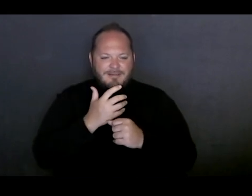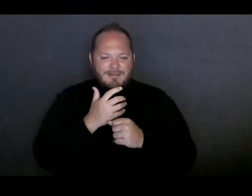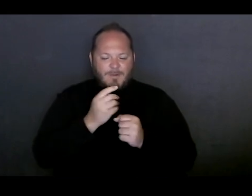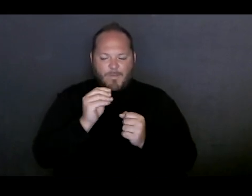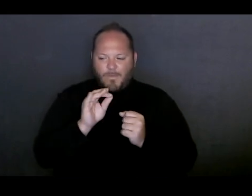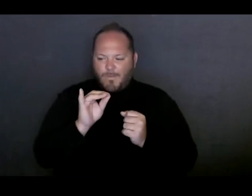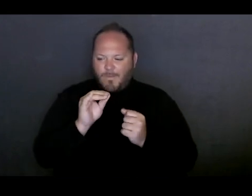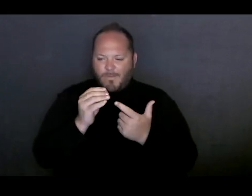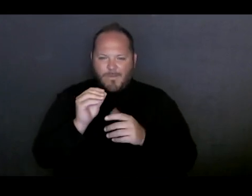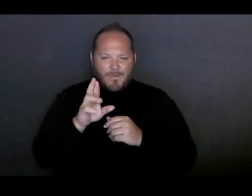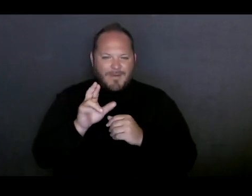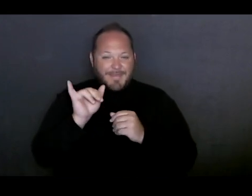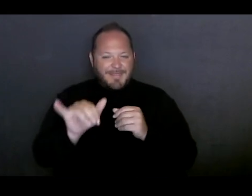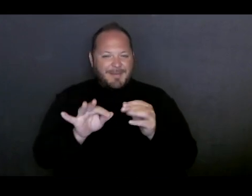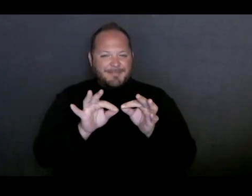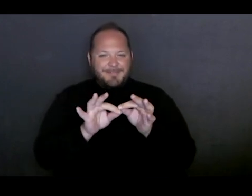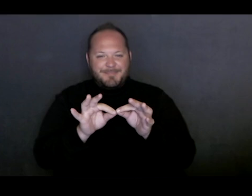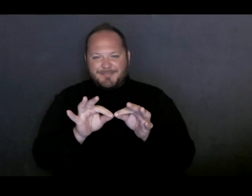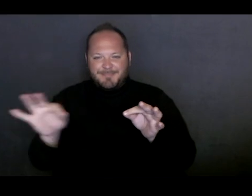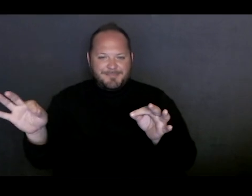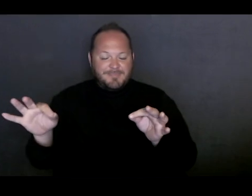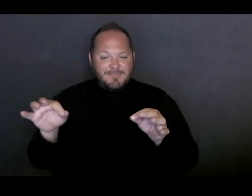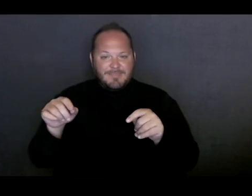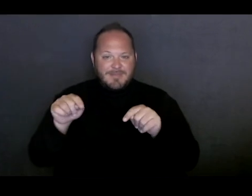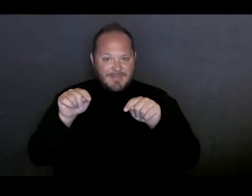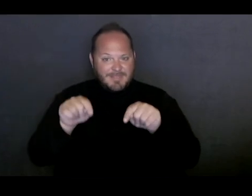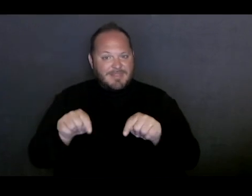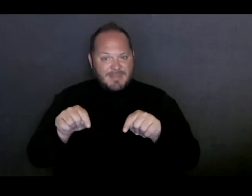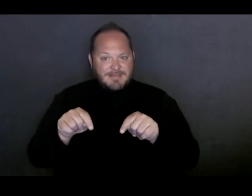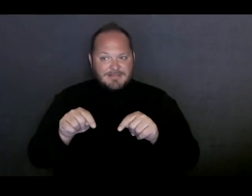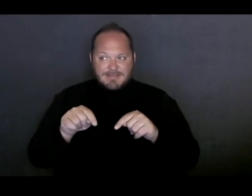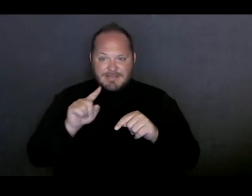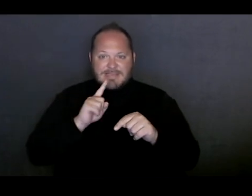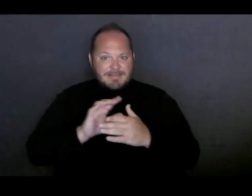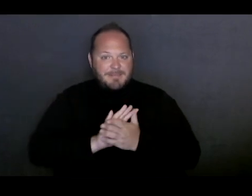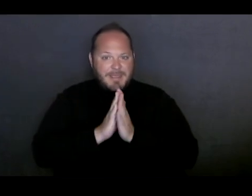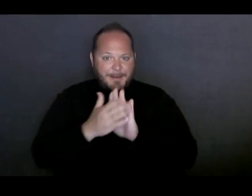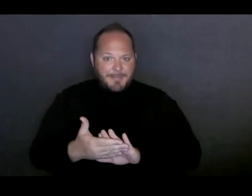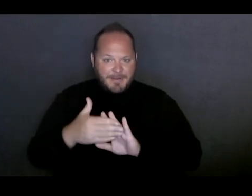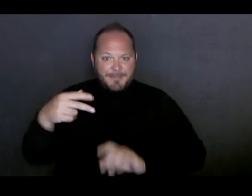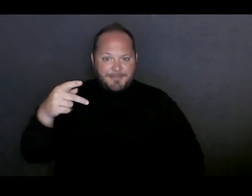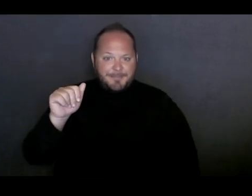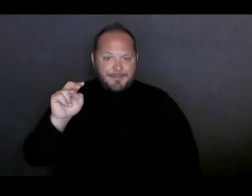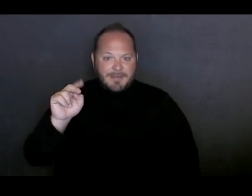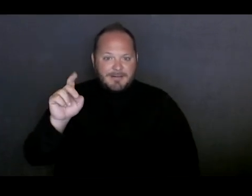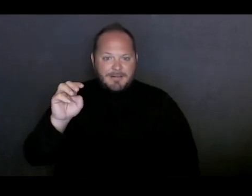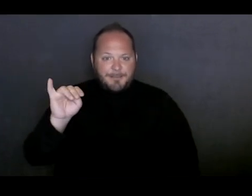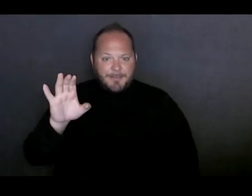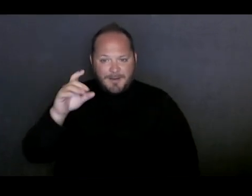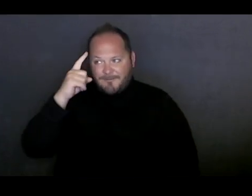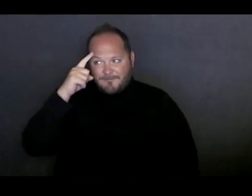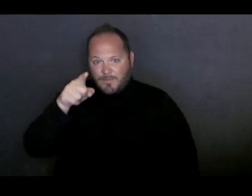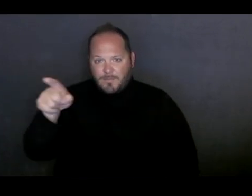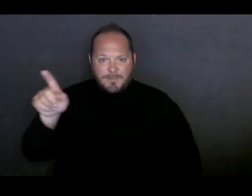is becoming a pandemic of the unvaccinated. And I was wondering if we could maybe jump into that a little